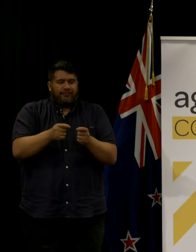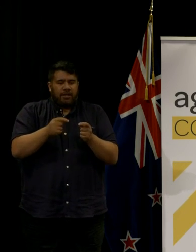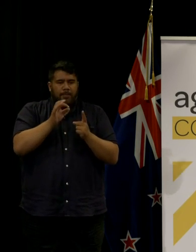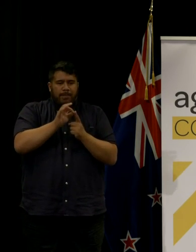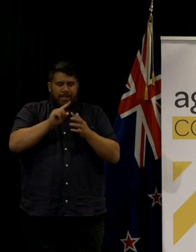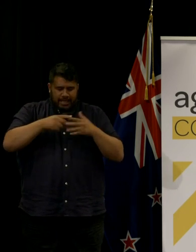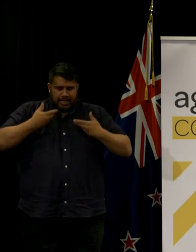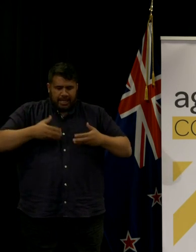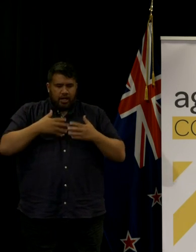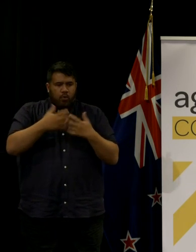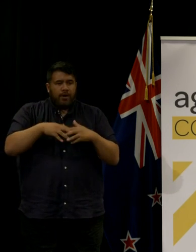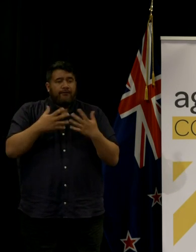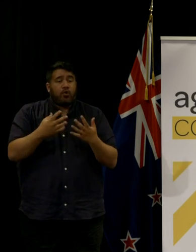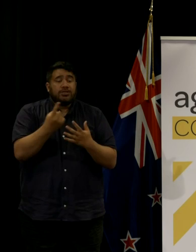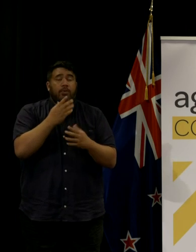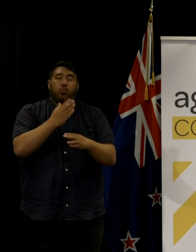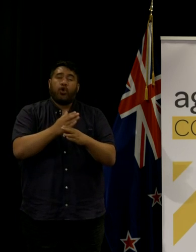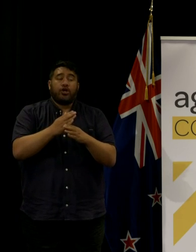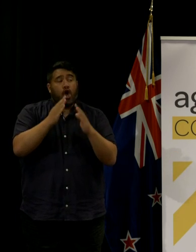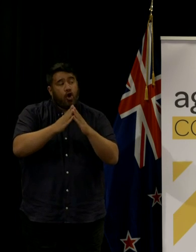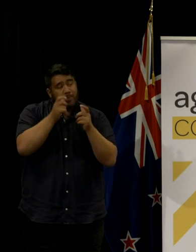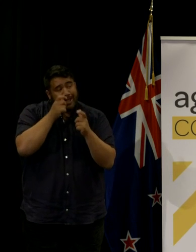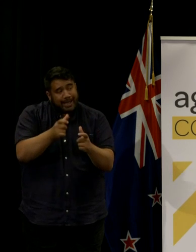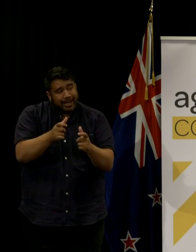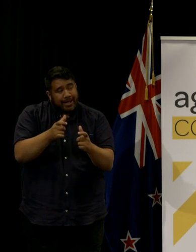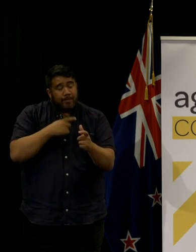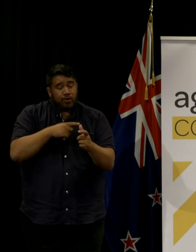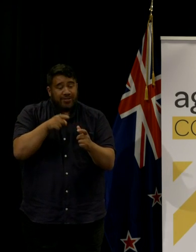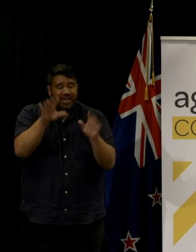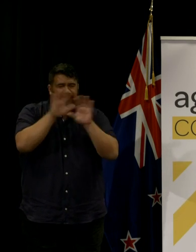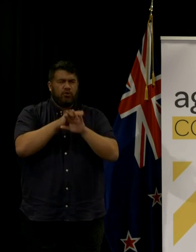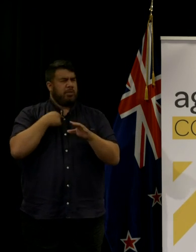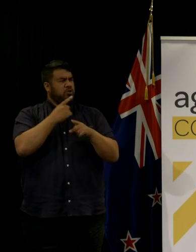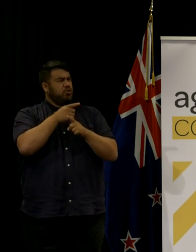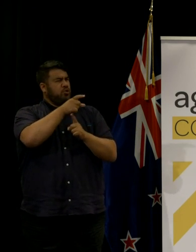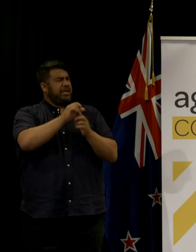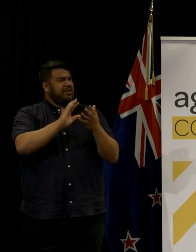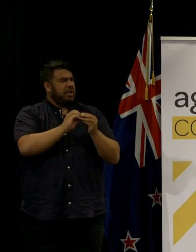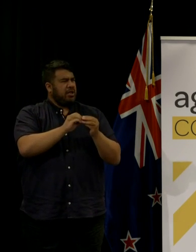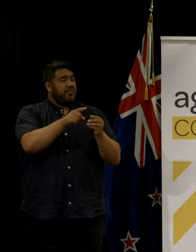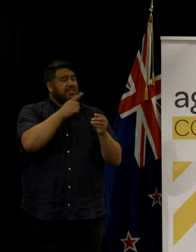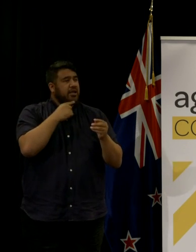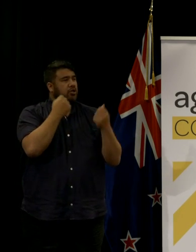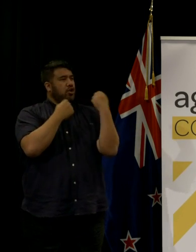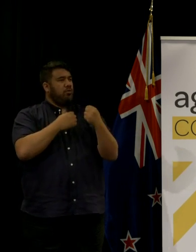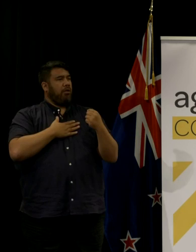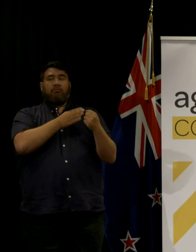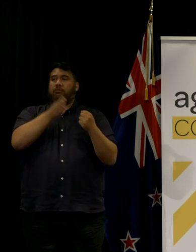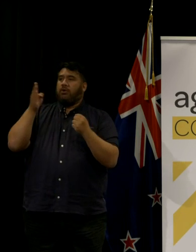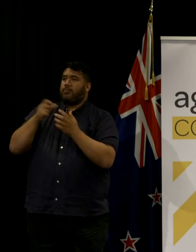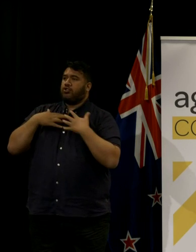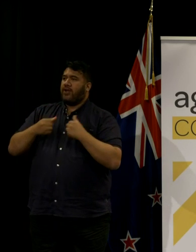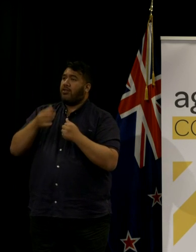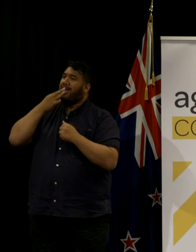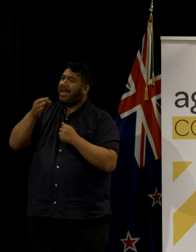we're hearing that they're being told it's not the ministry, talk to DHBs say it's not their place, and thousands aren't able